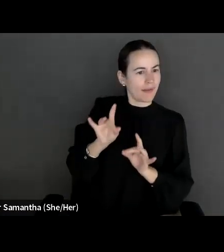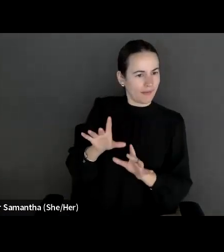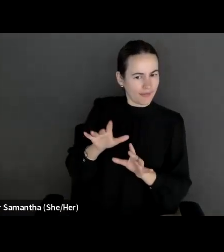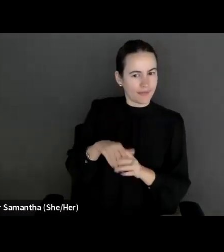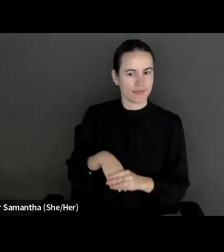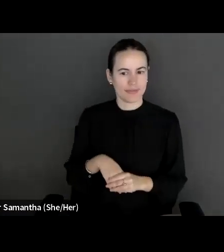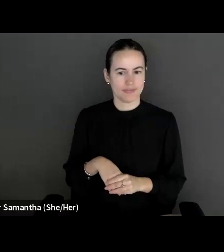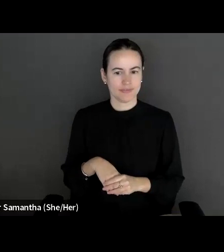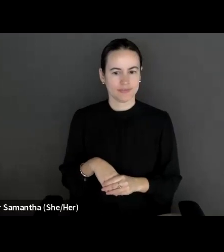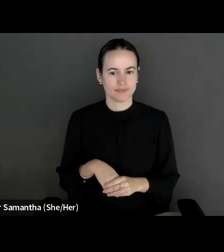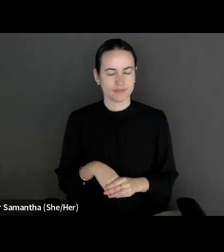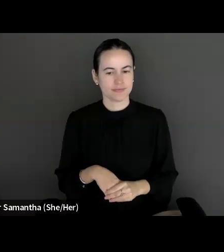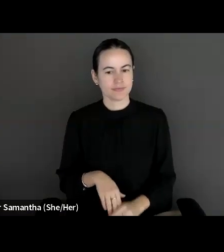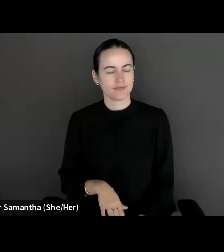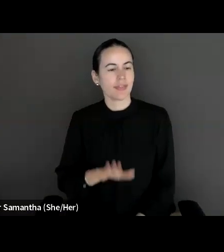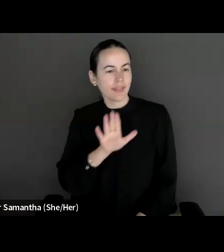think aloud data,